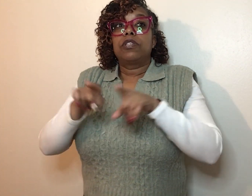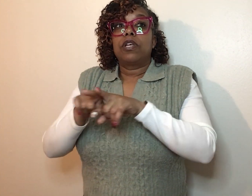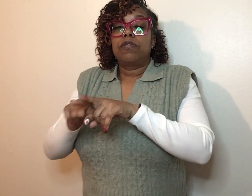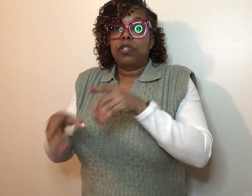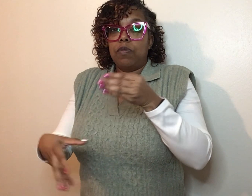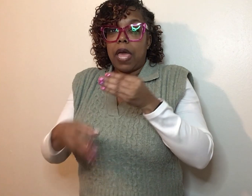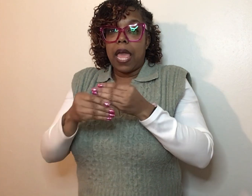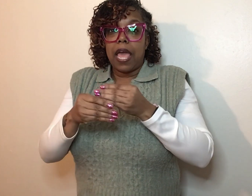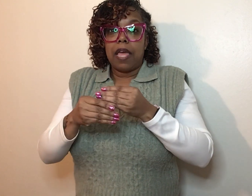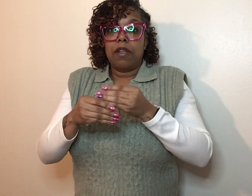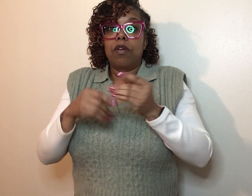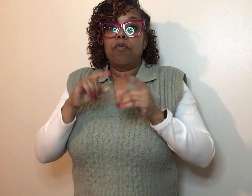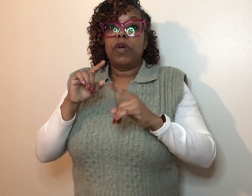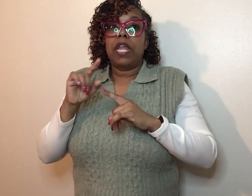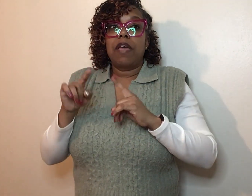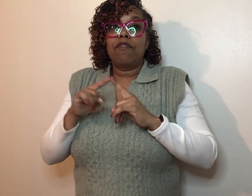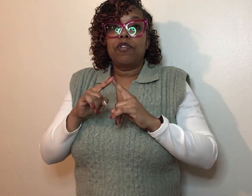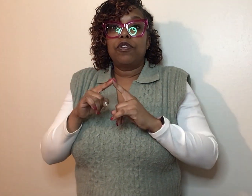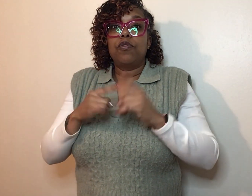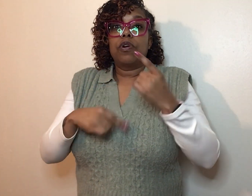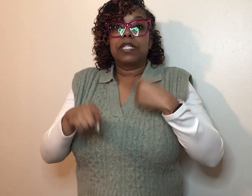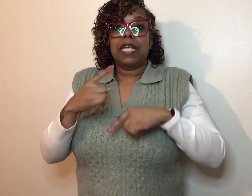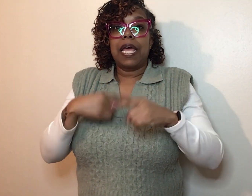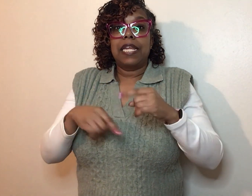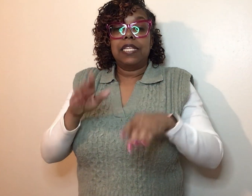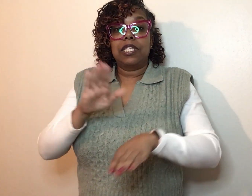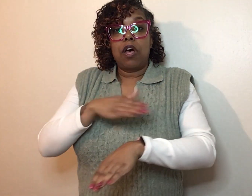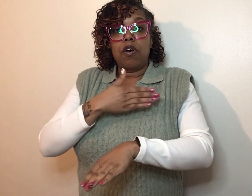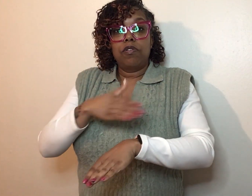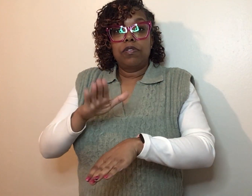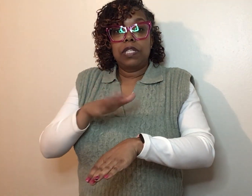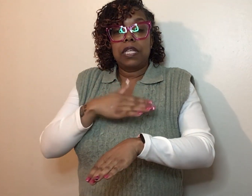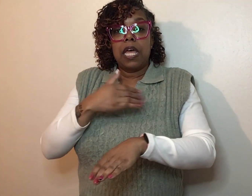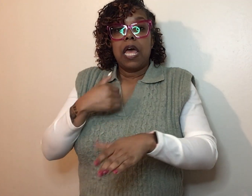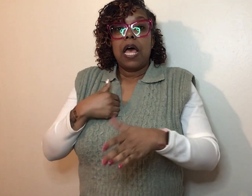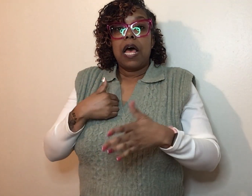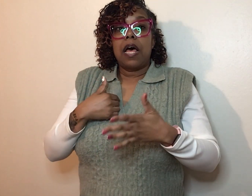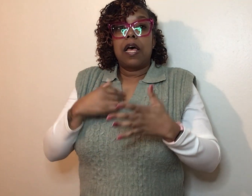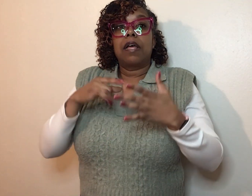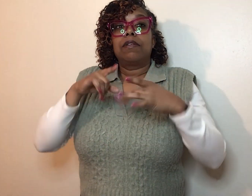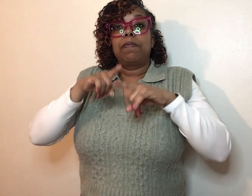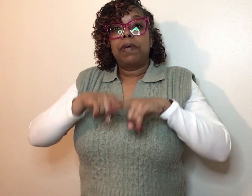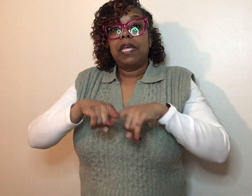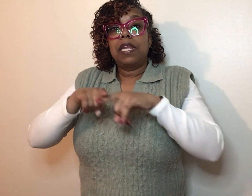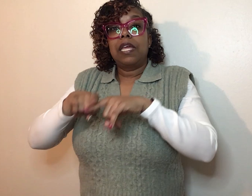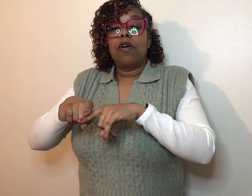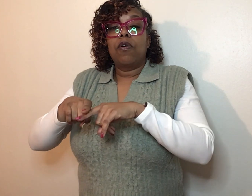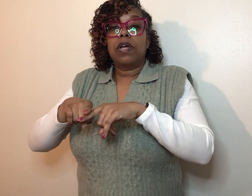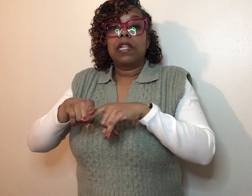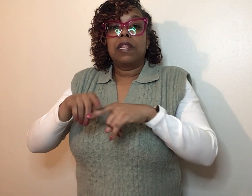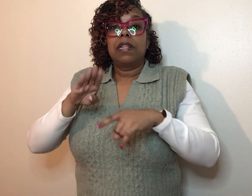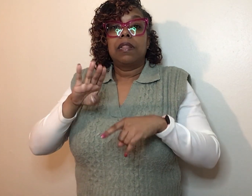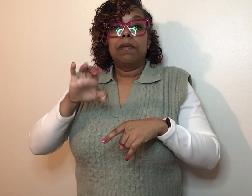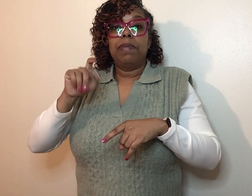Also, to add, whenever you are signing songs, depending on the